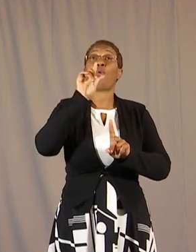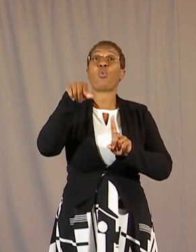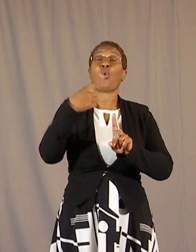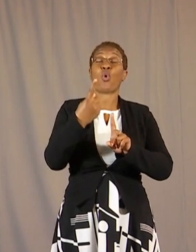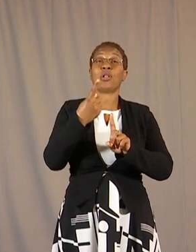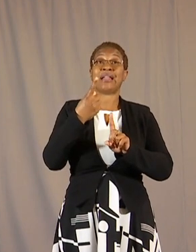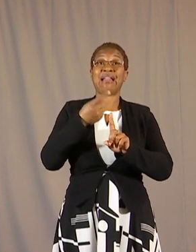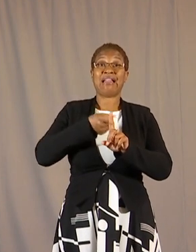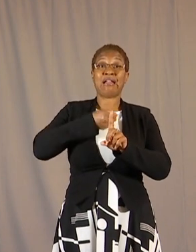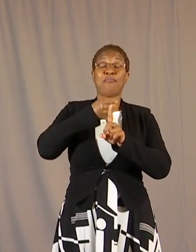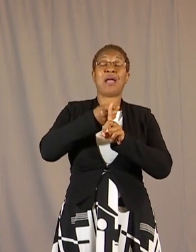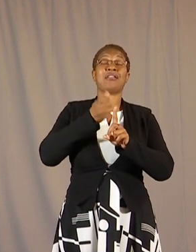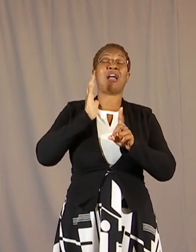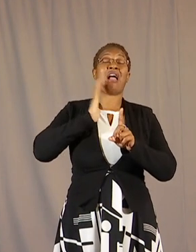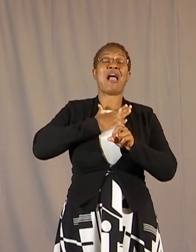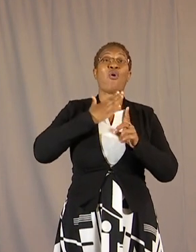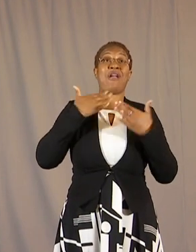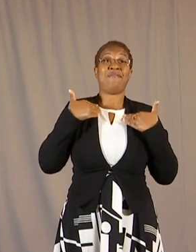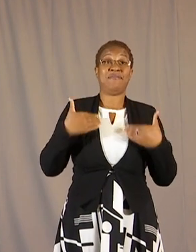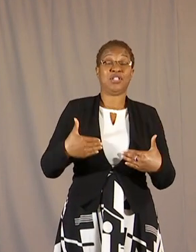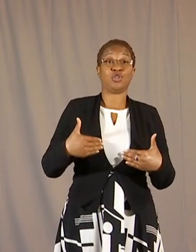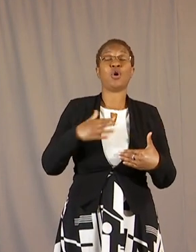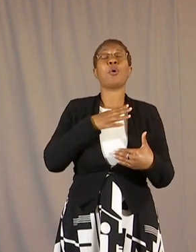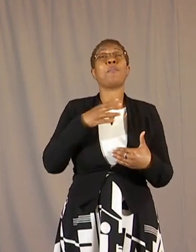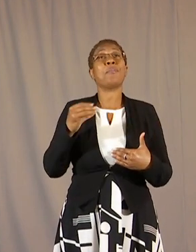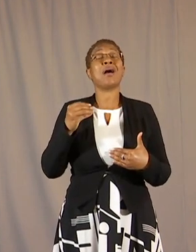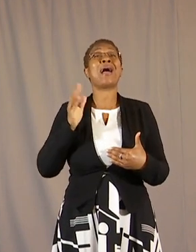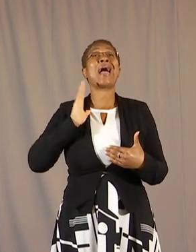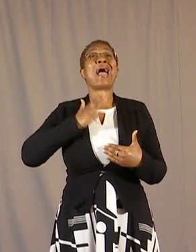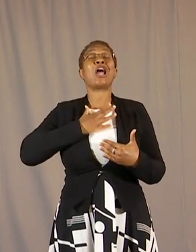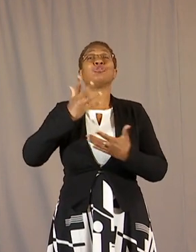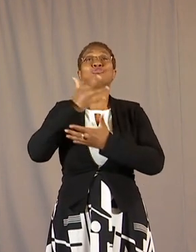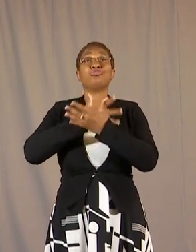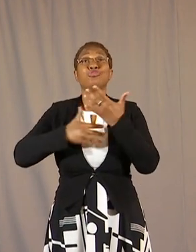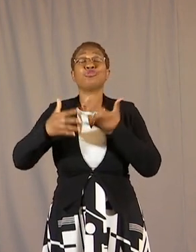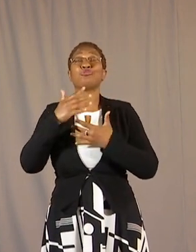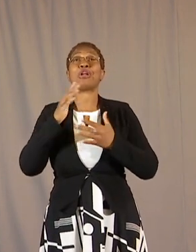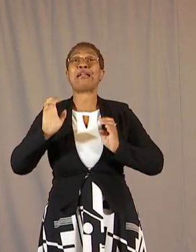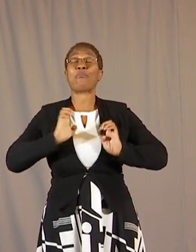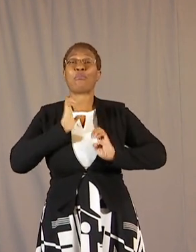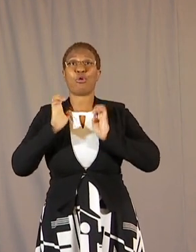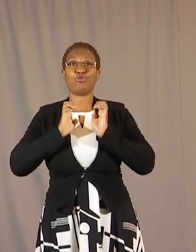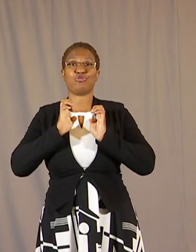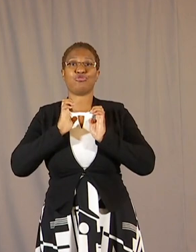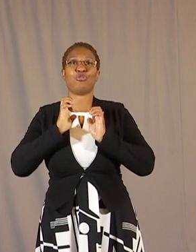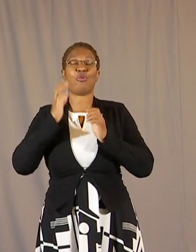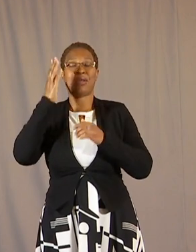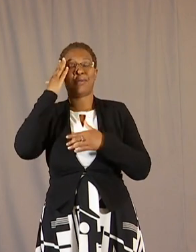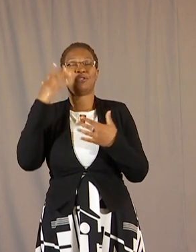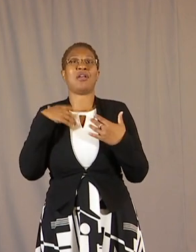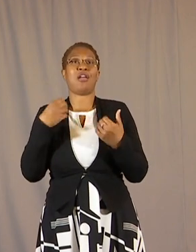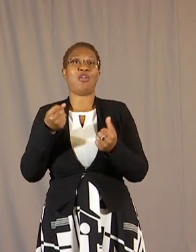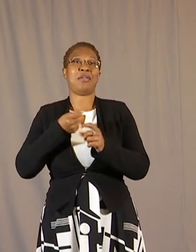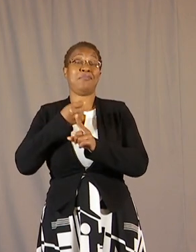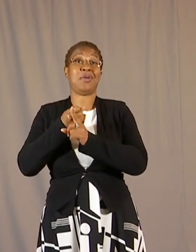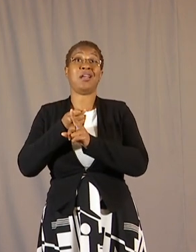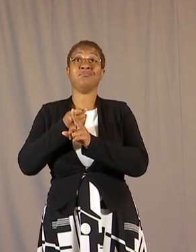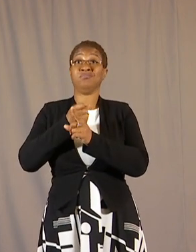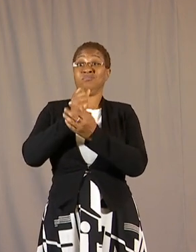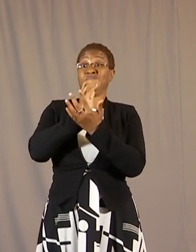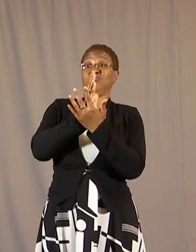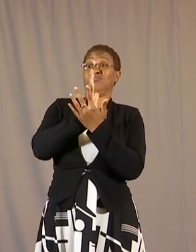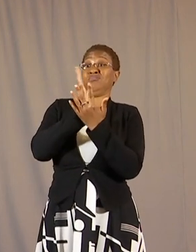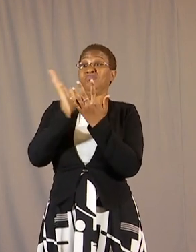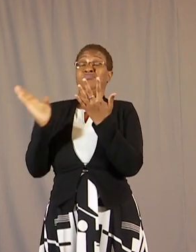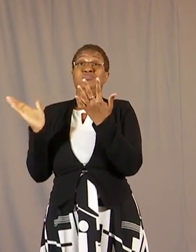our physical health, it's our social, emotional, and the mental health. So we know that's had a profound effect, and we don't even know, really. I mean, many